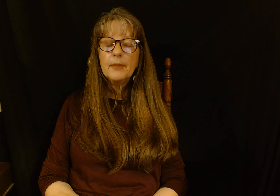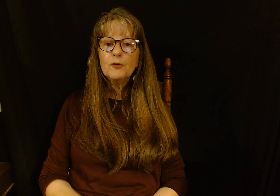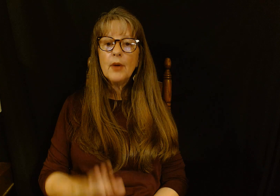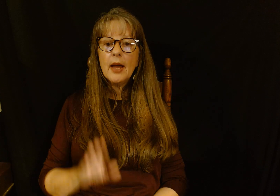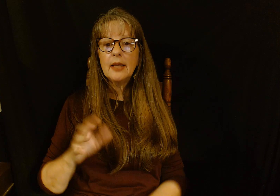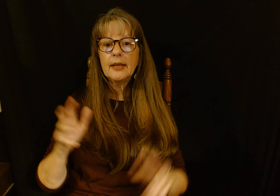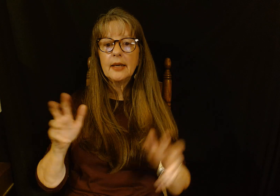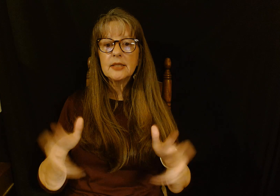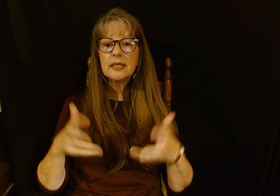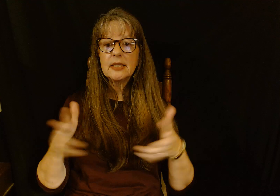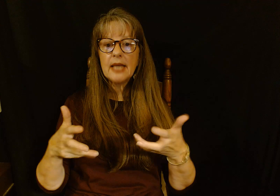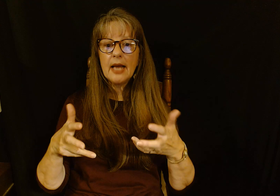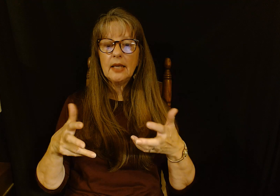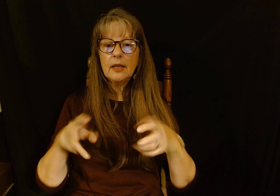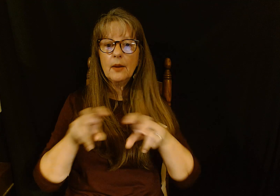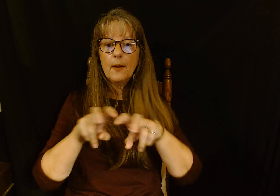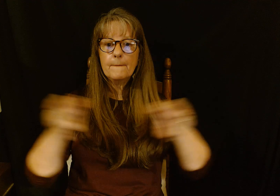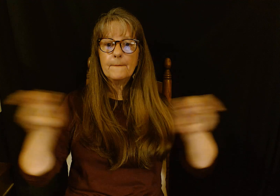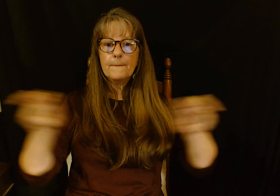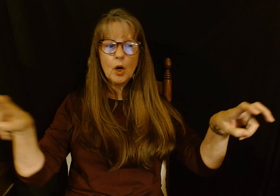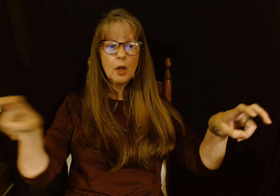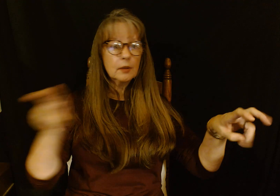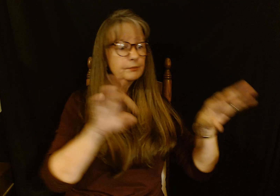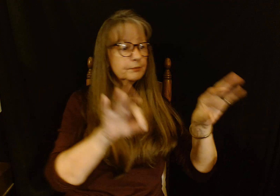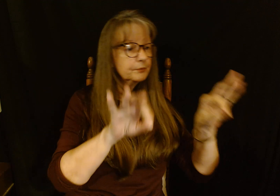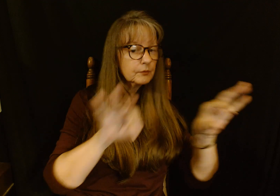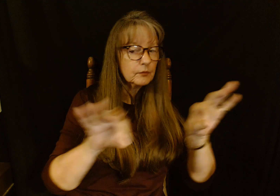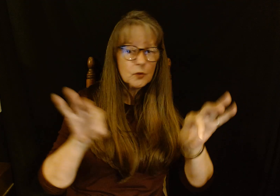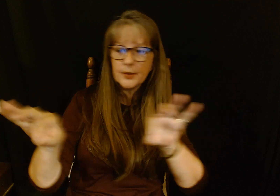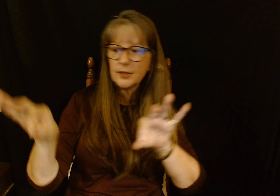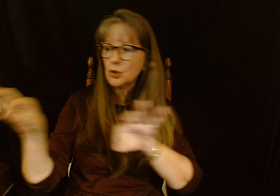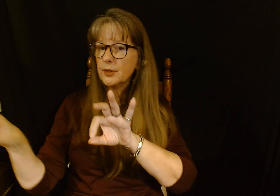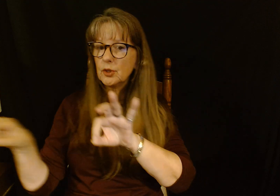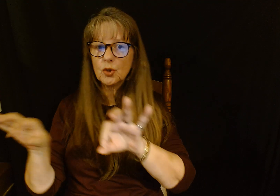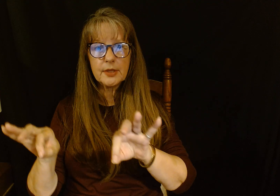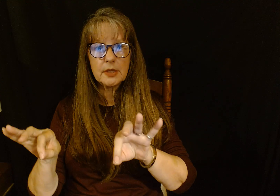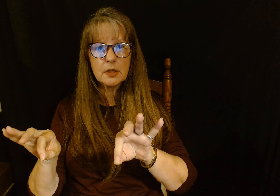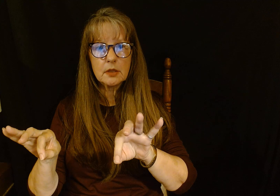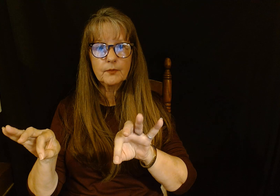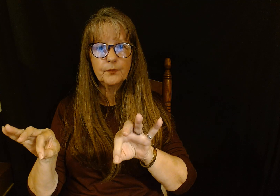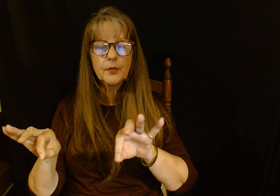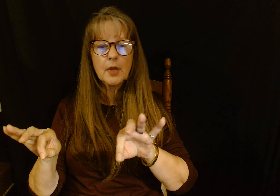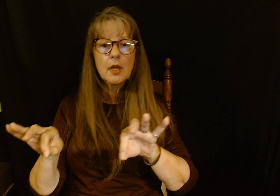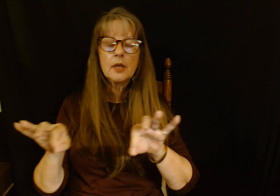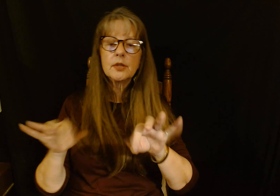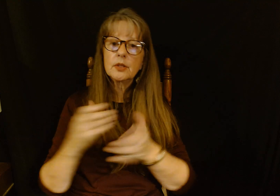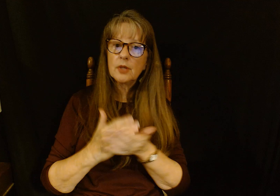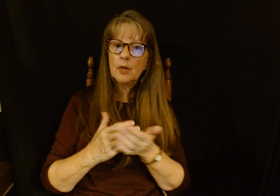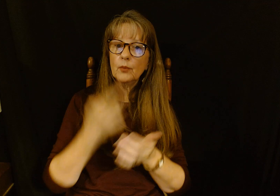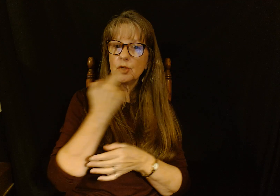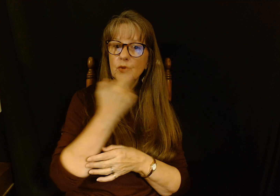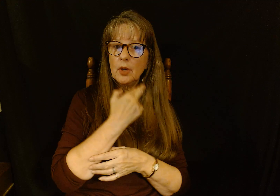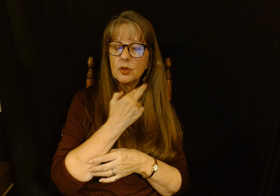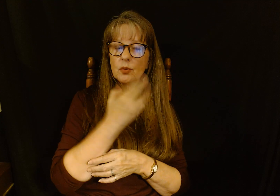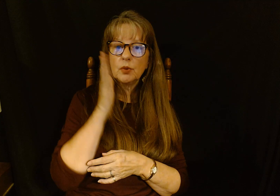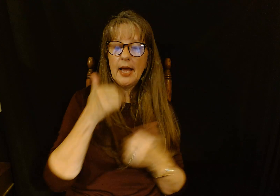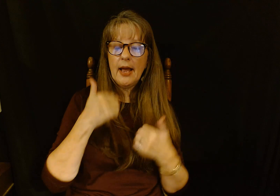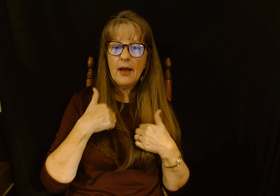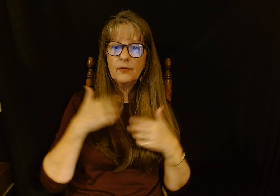had like a salad bar, choices. Because some restaurants will have